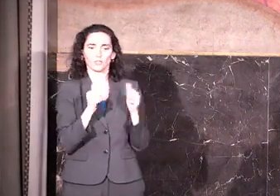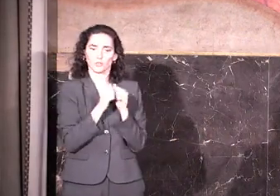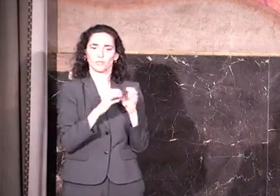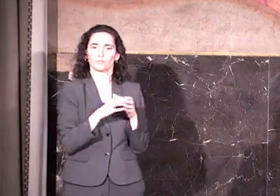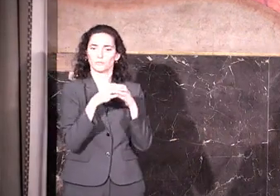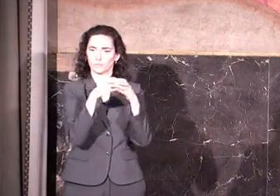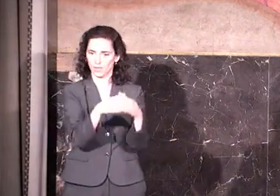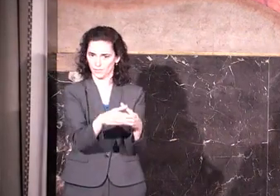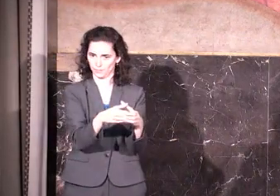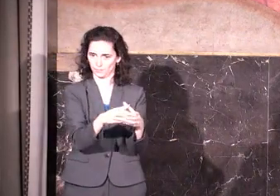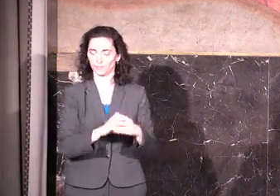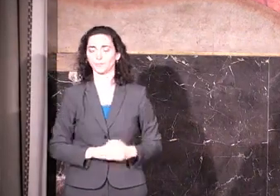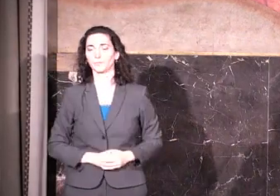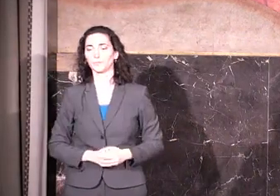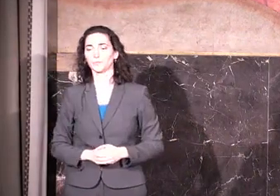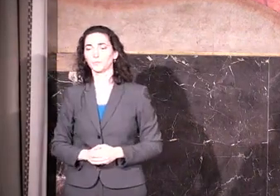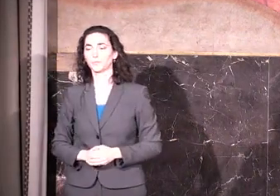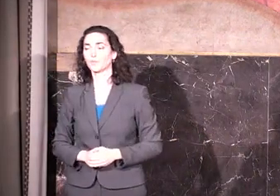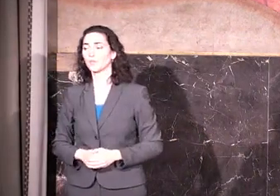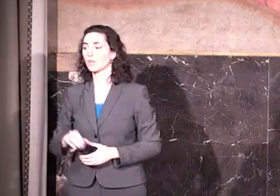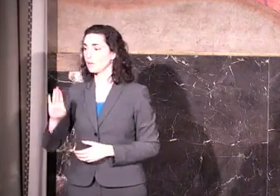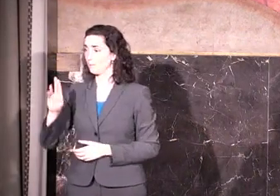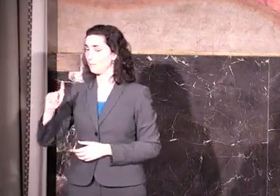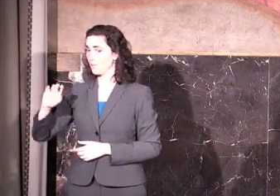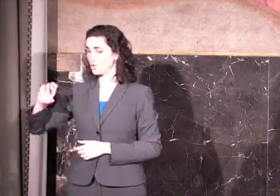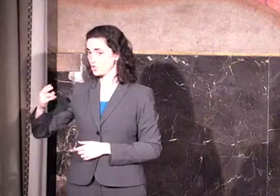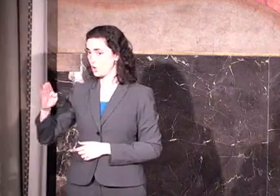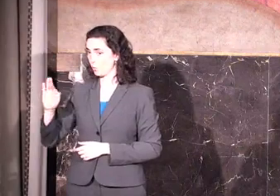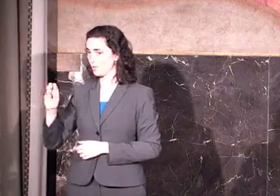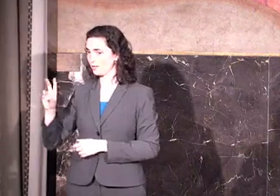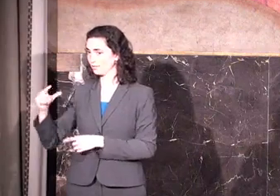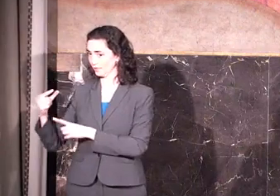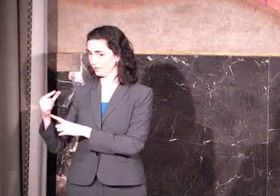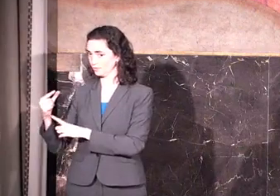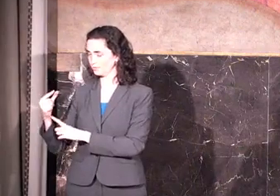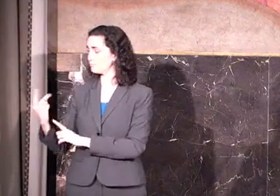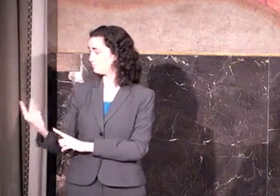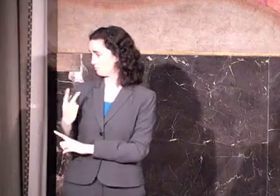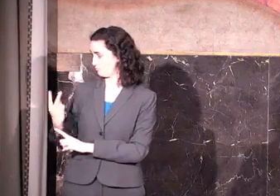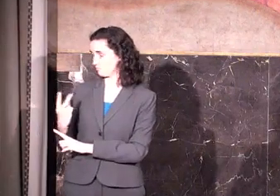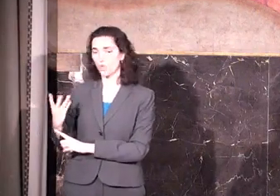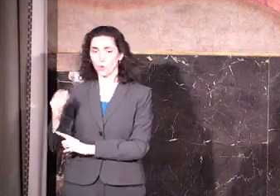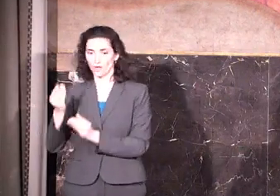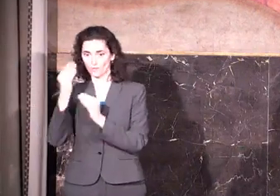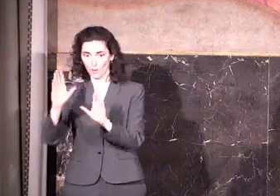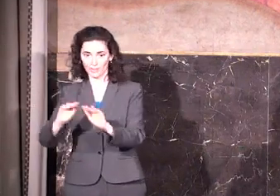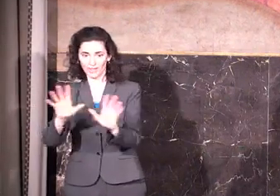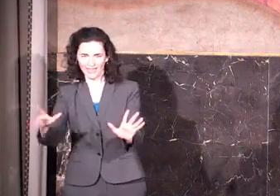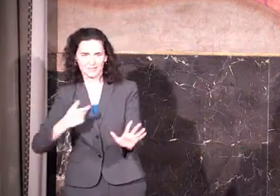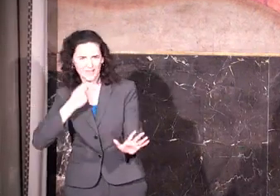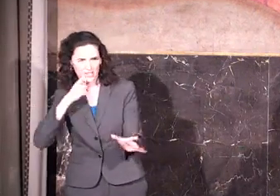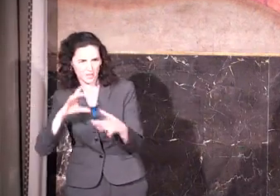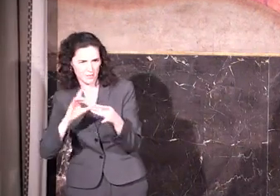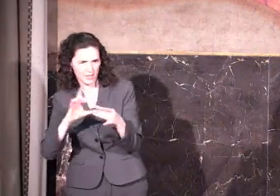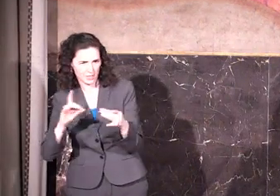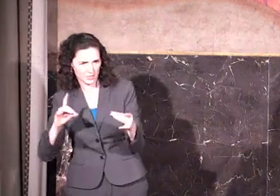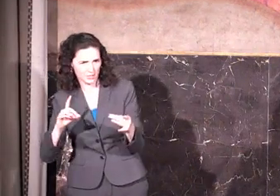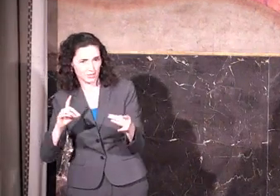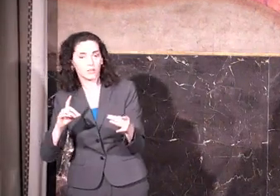Butch Browning and I want to be very clear about everything that I just mentioned and about